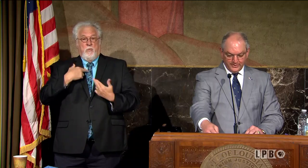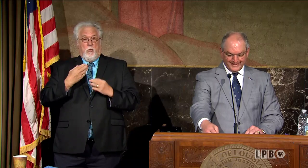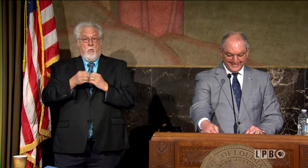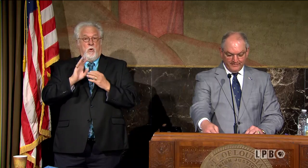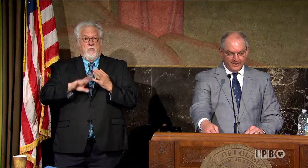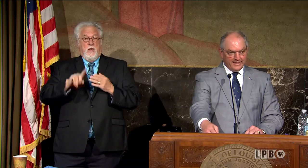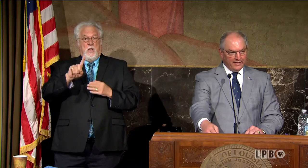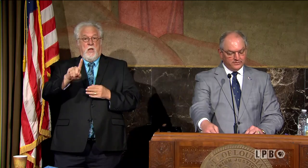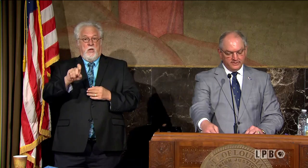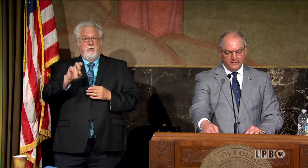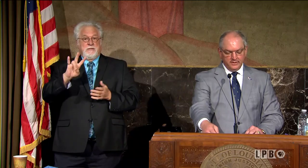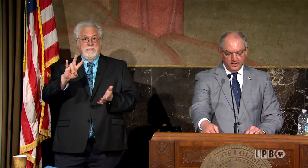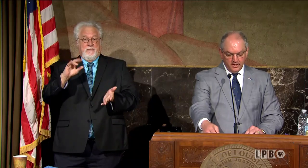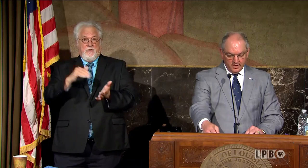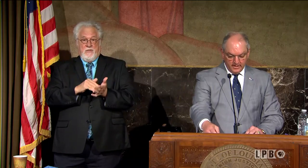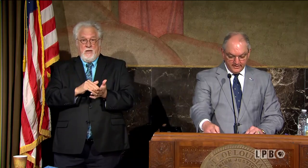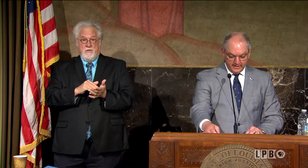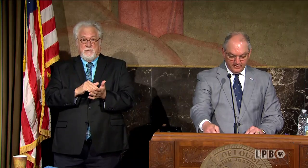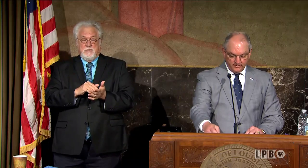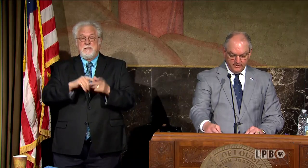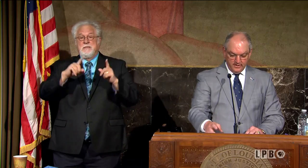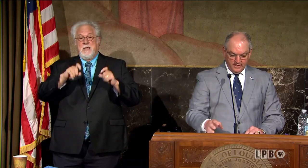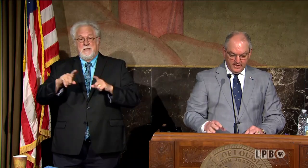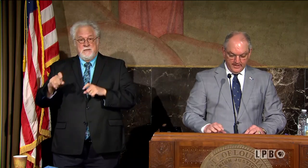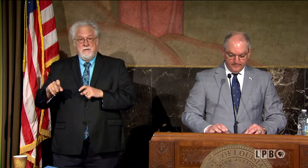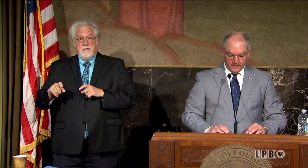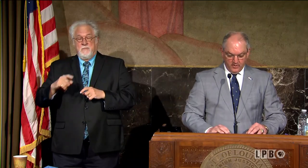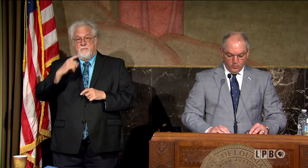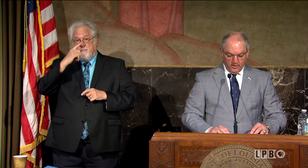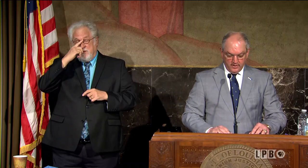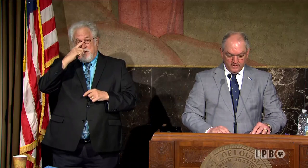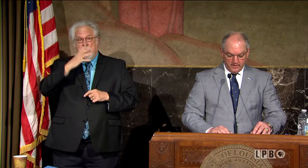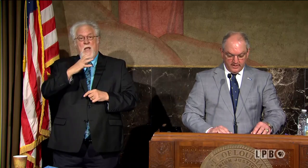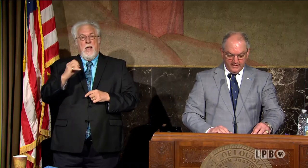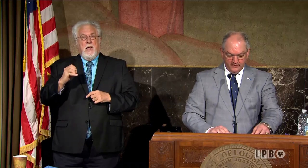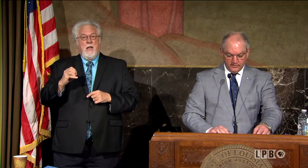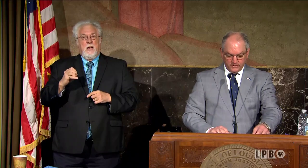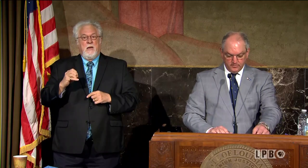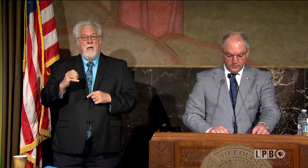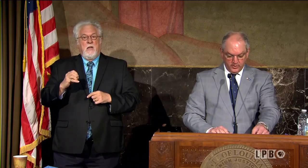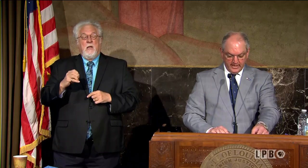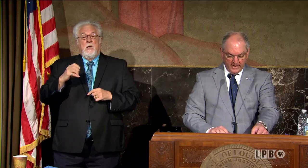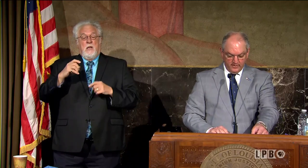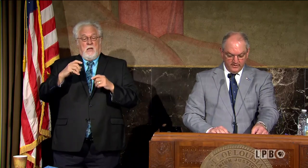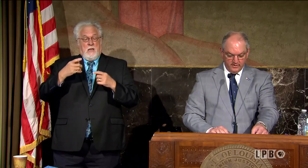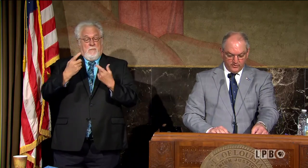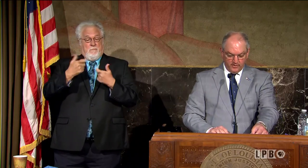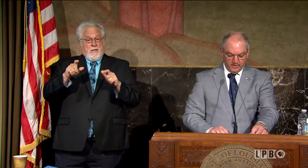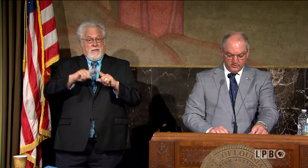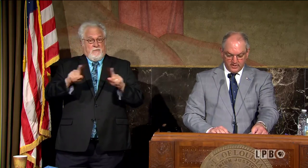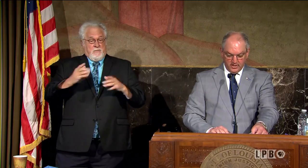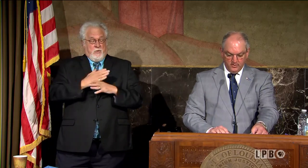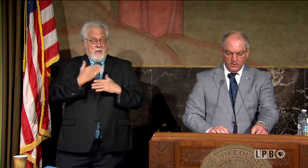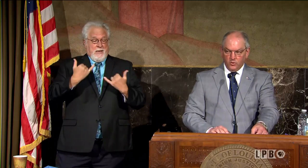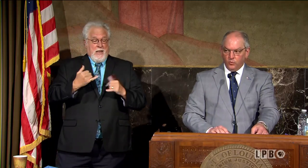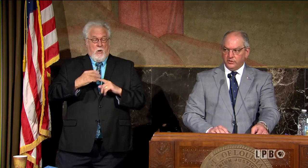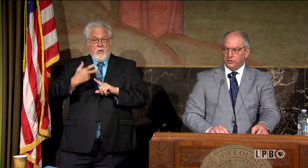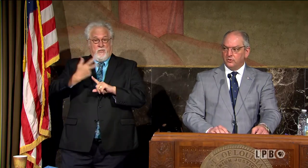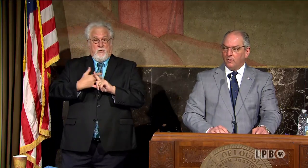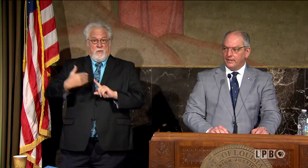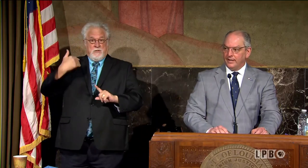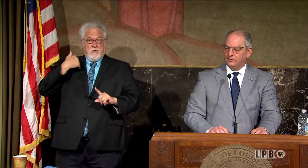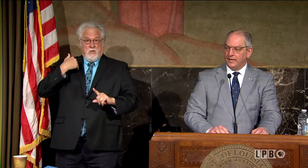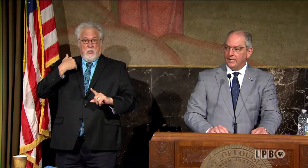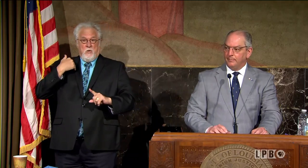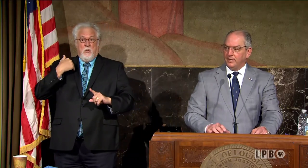than 107,000 tests. And one of the key differences between now and 3 months ago, we